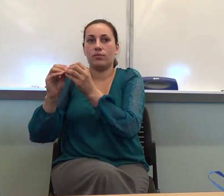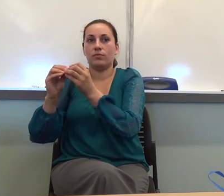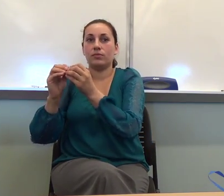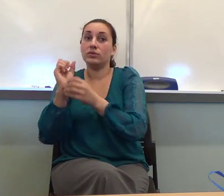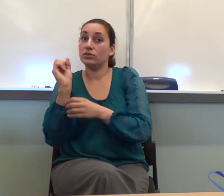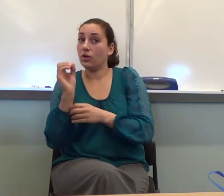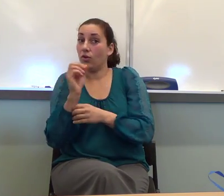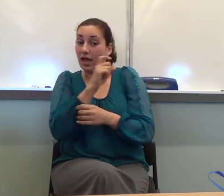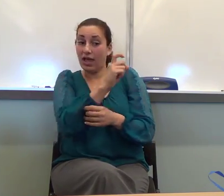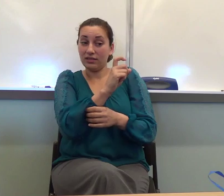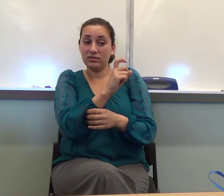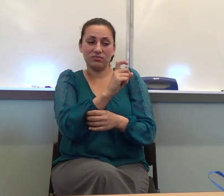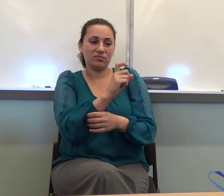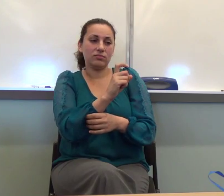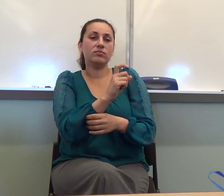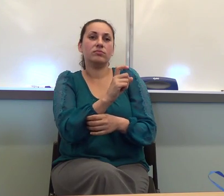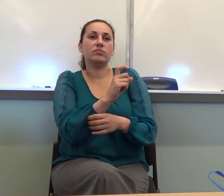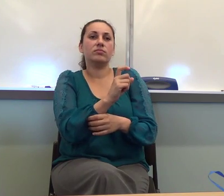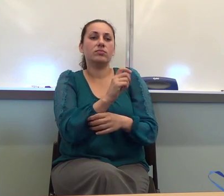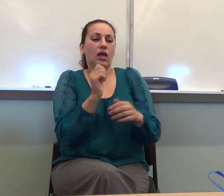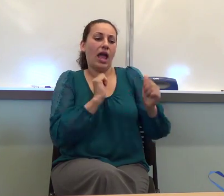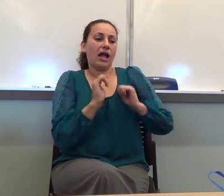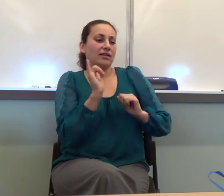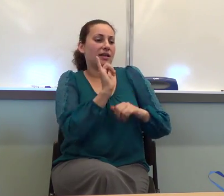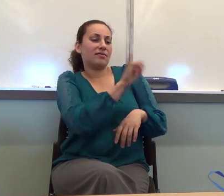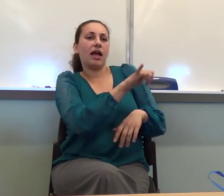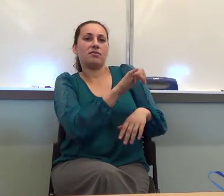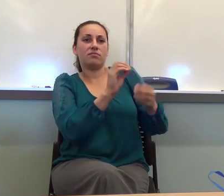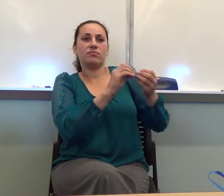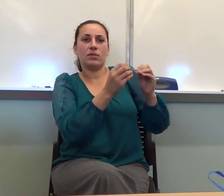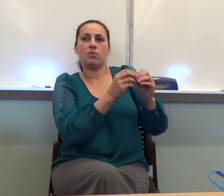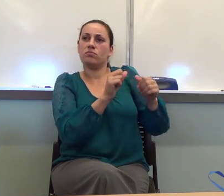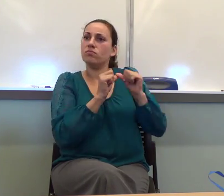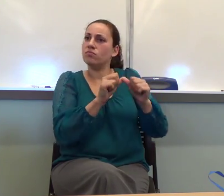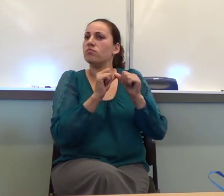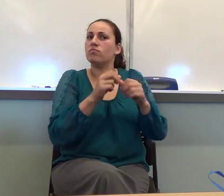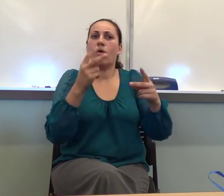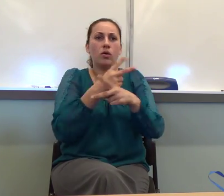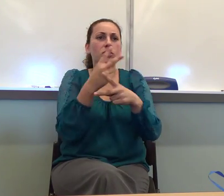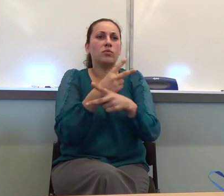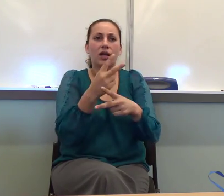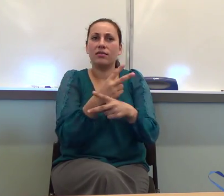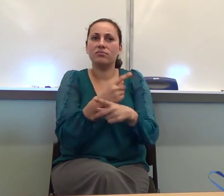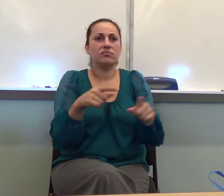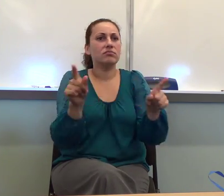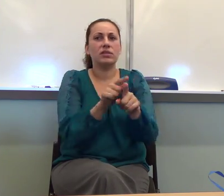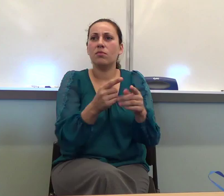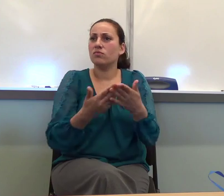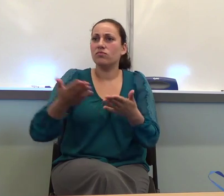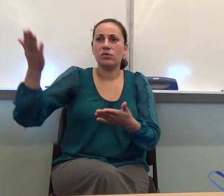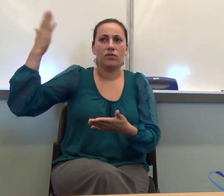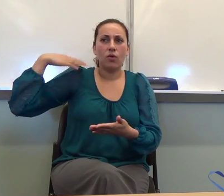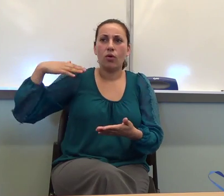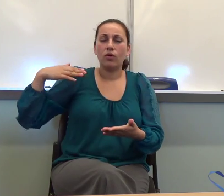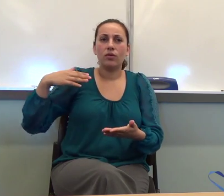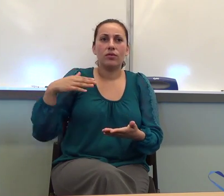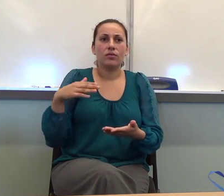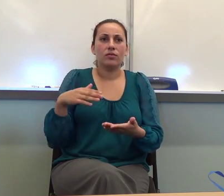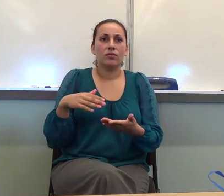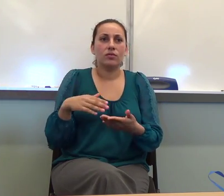number. All right? Which means we keep on doing our process just like we did with two numbers. We're going to multiply an